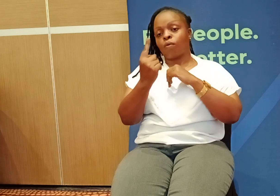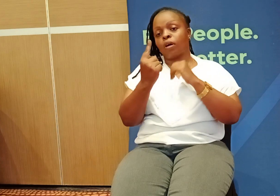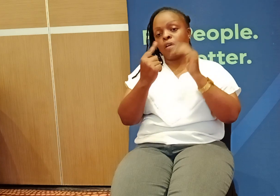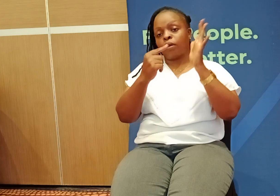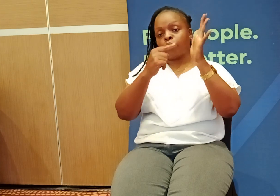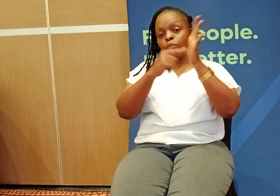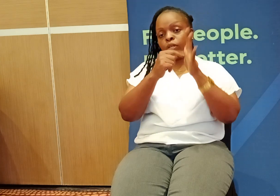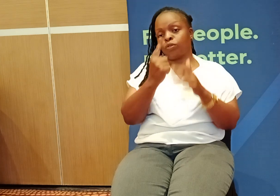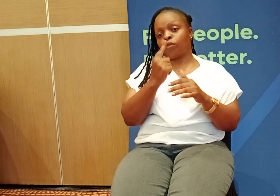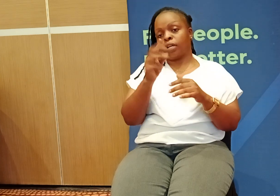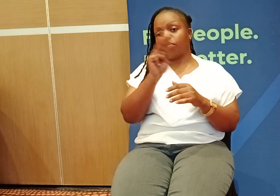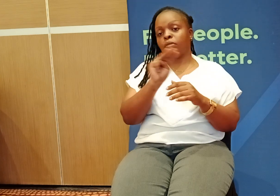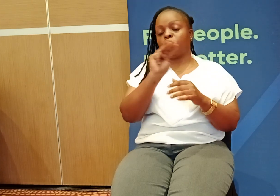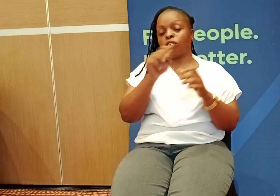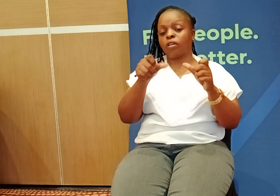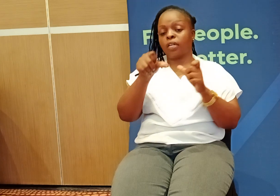1.1 million agents and merchants.